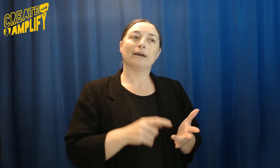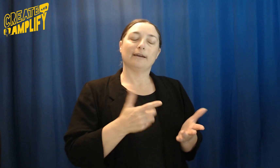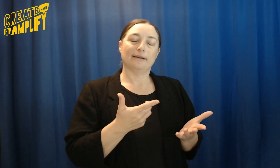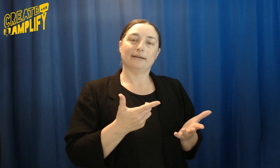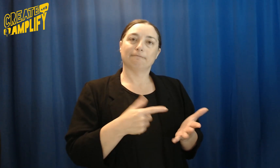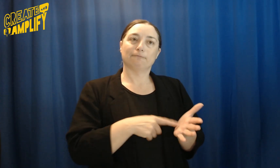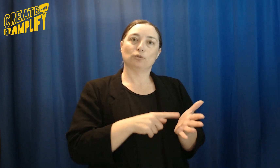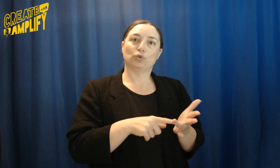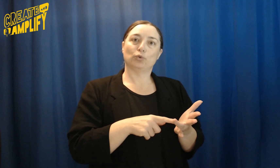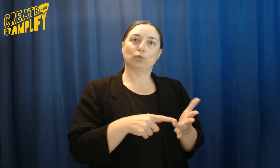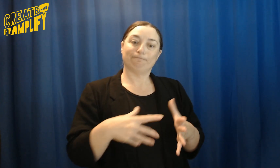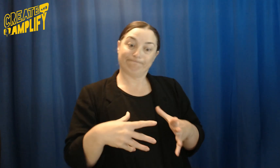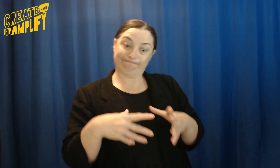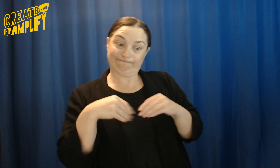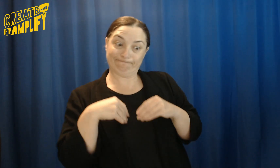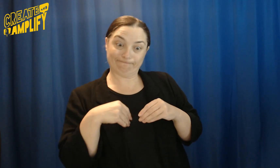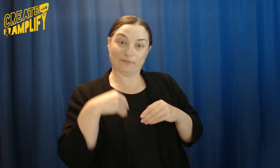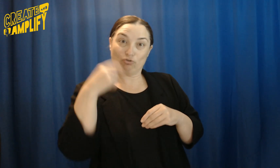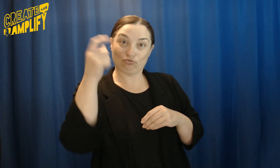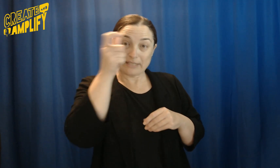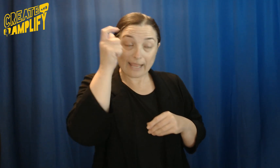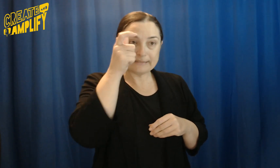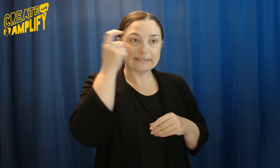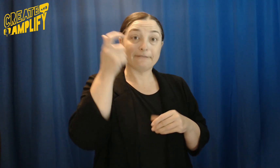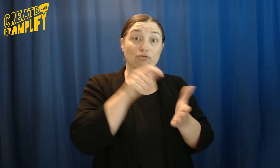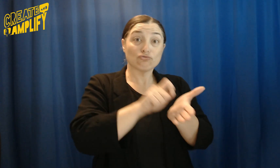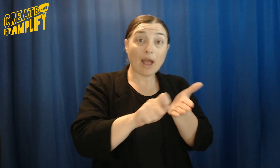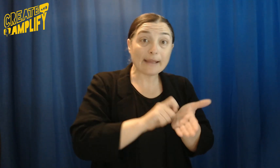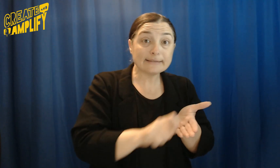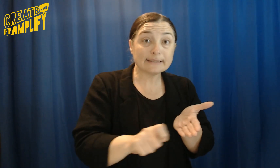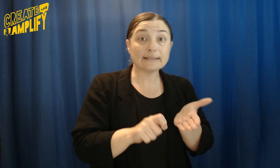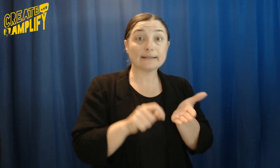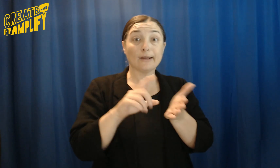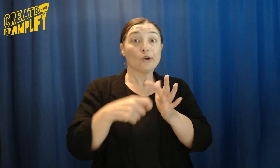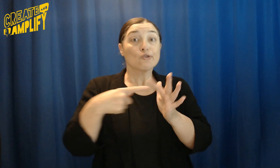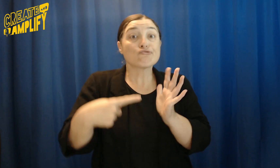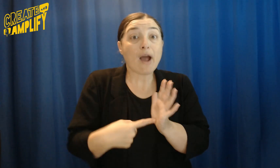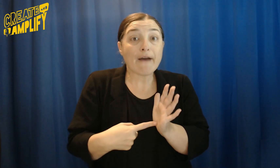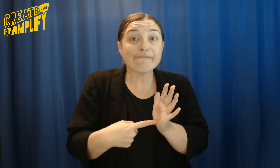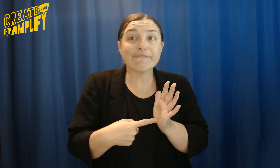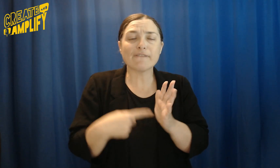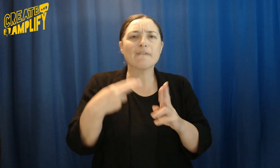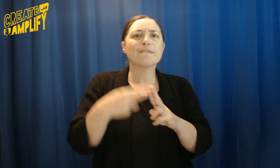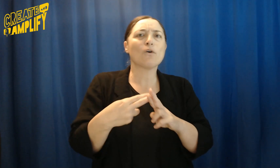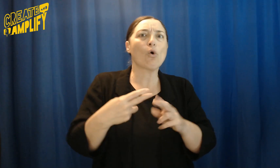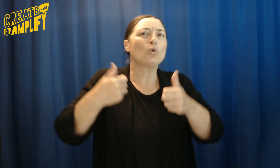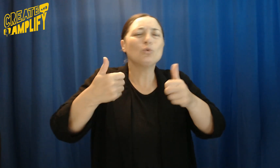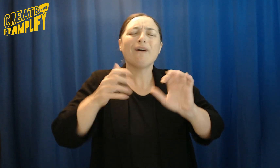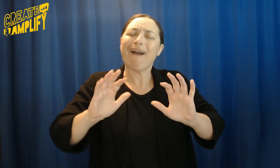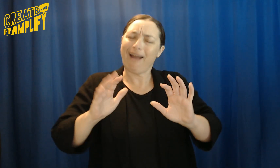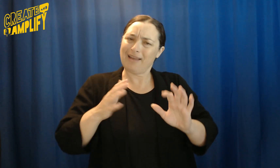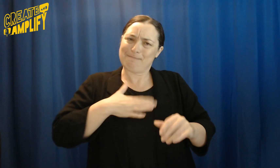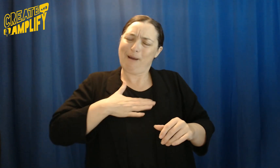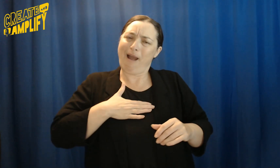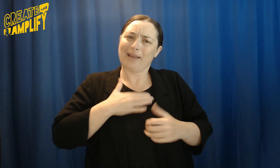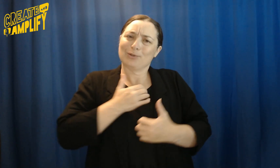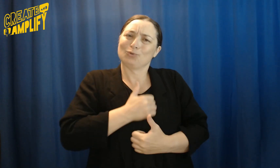craft that never has to be any good. It's just for my joy. gardening, the way I look